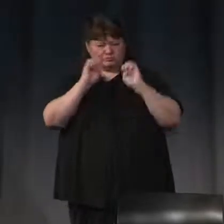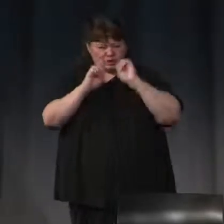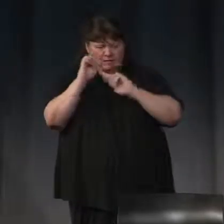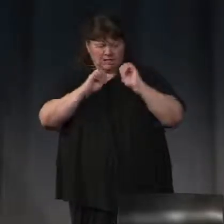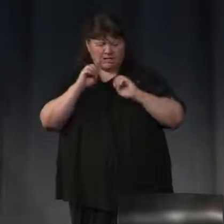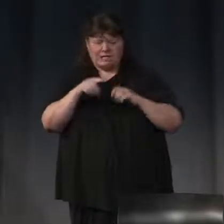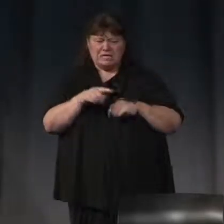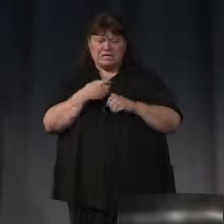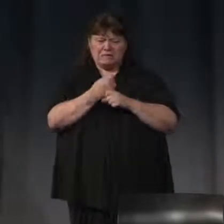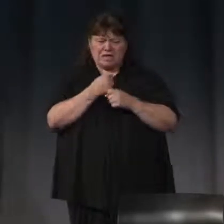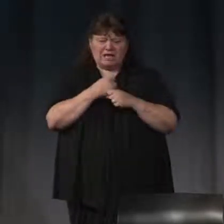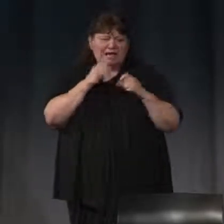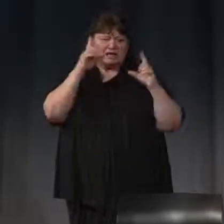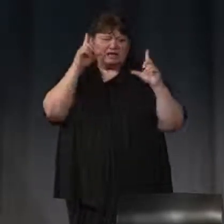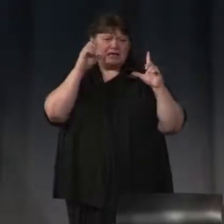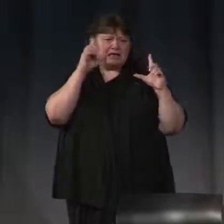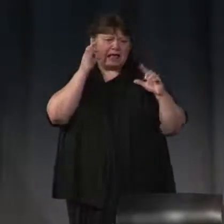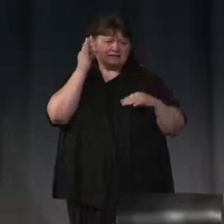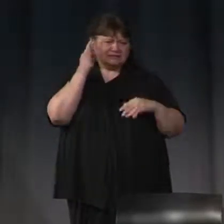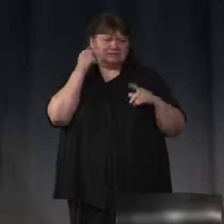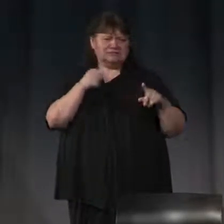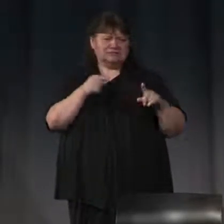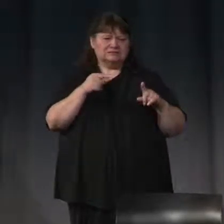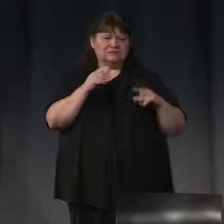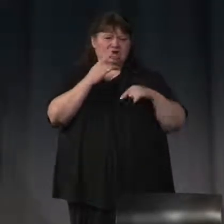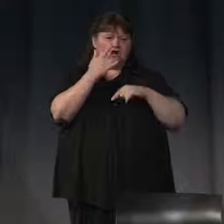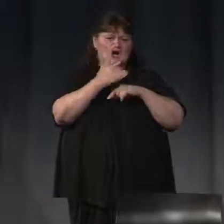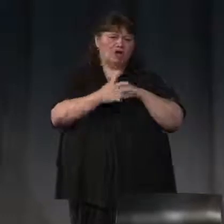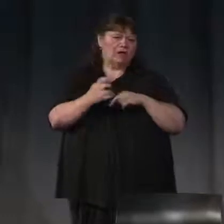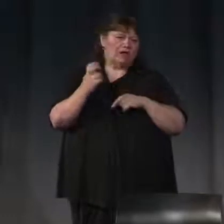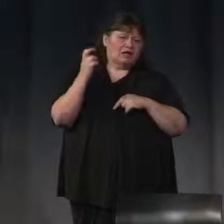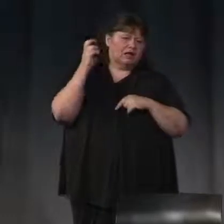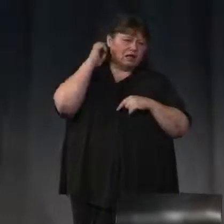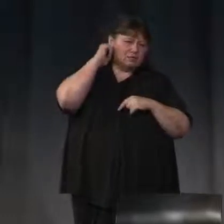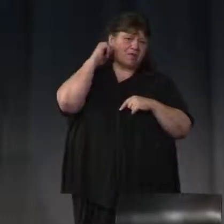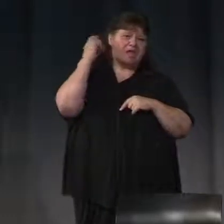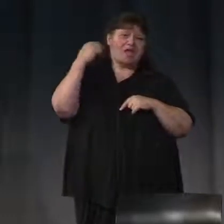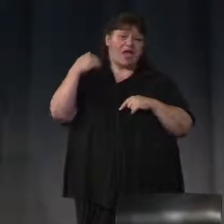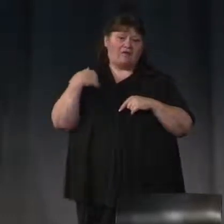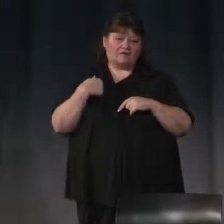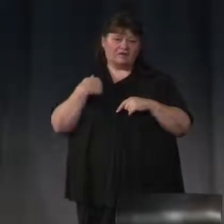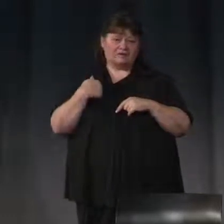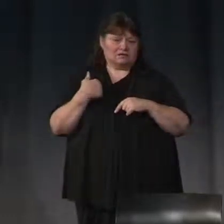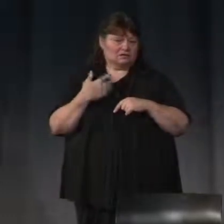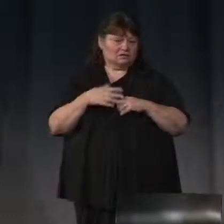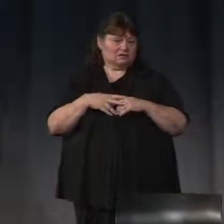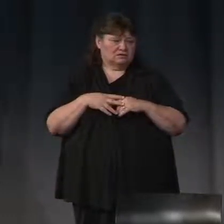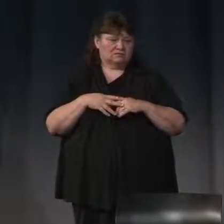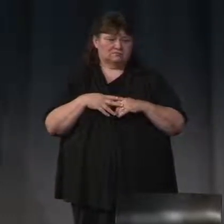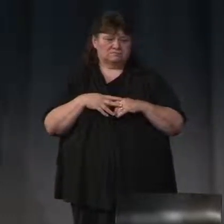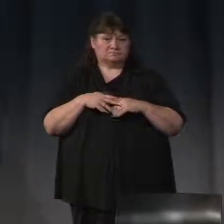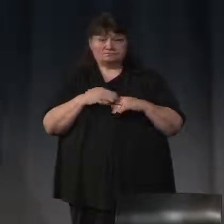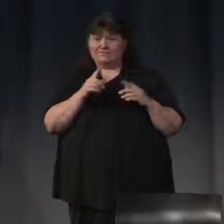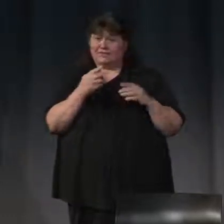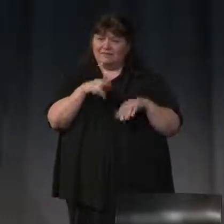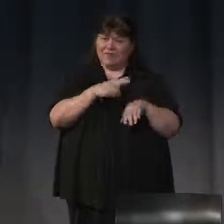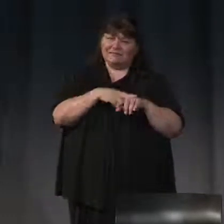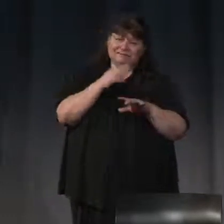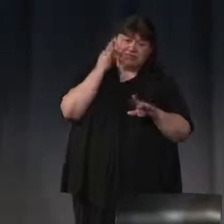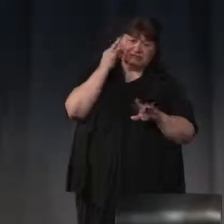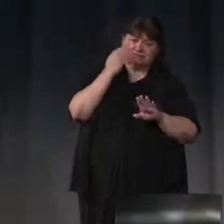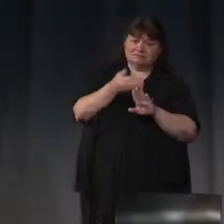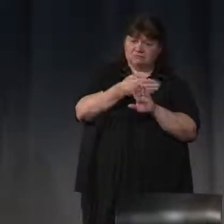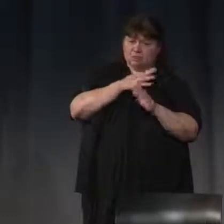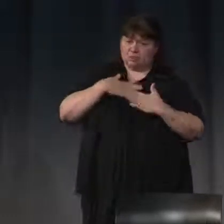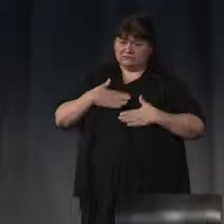these photos of cats that he had put very early cochlear implants into to test them, of course, before testing them on humans. So the cat